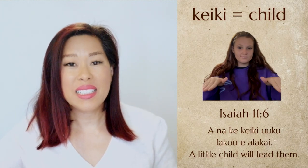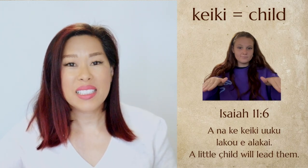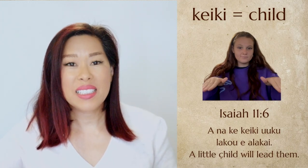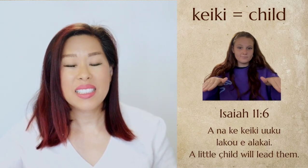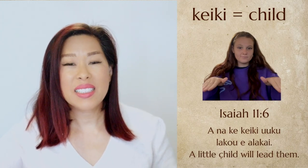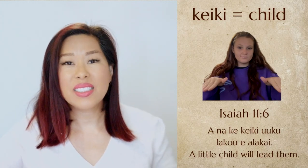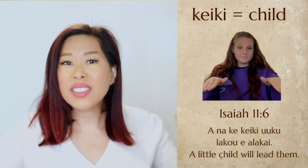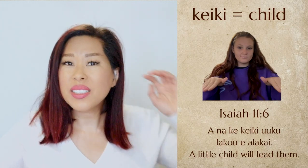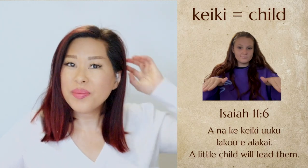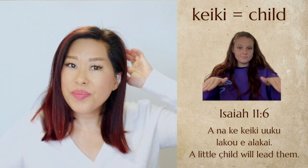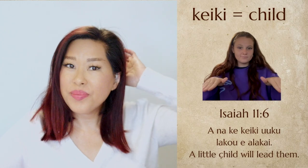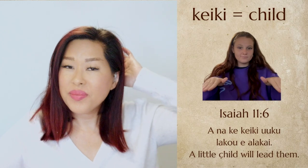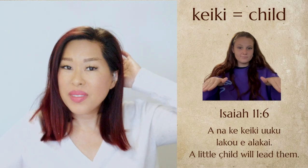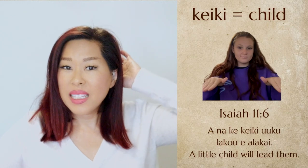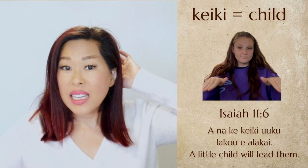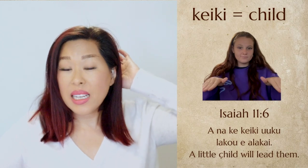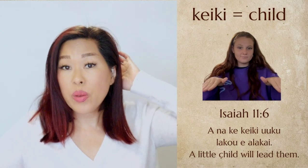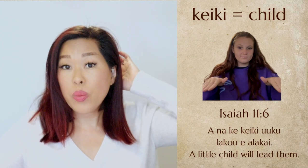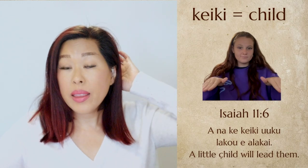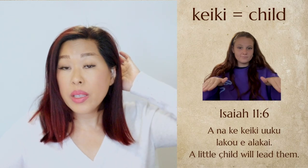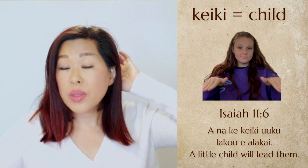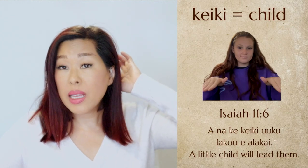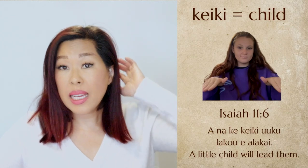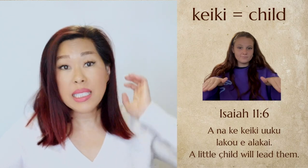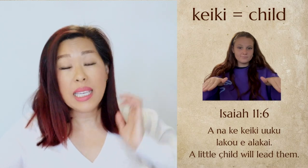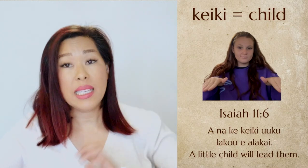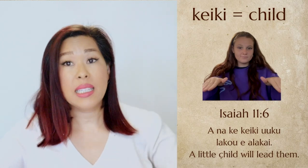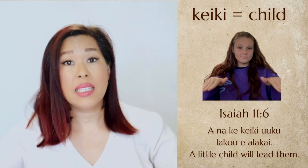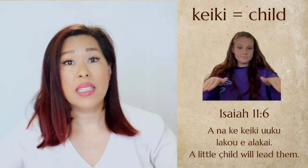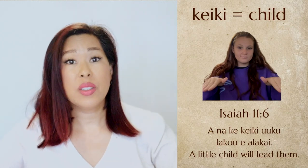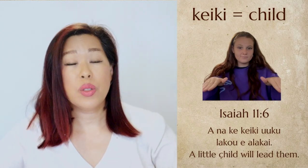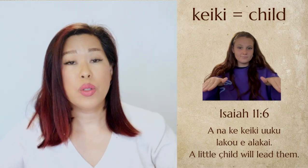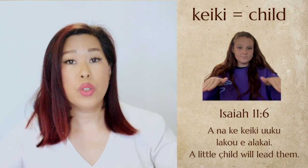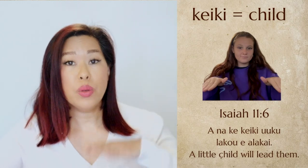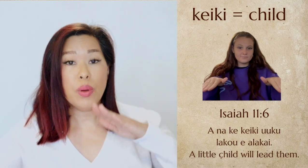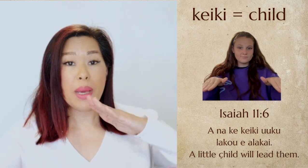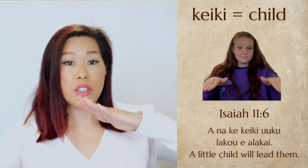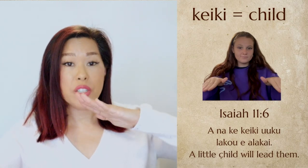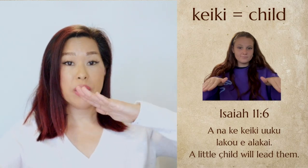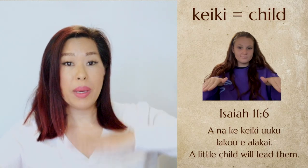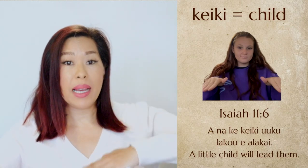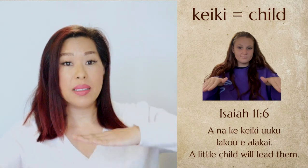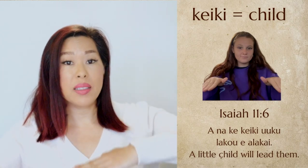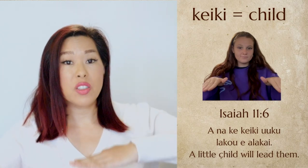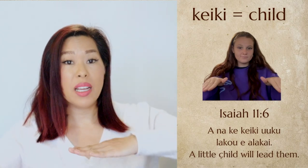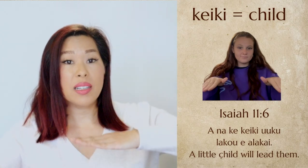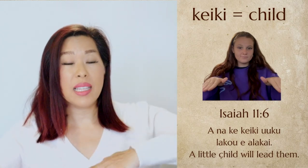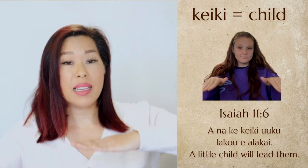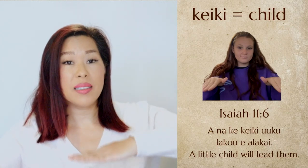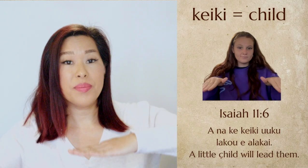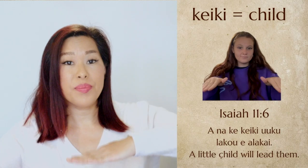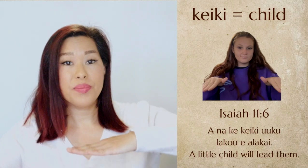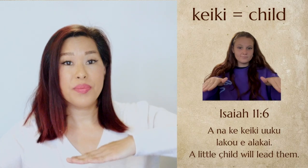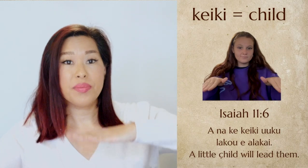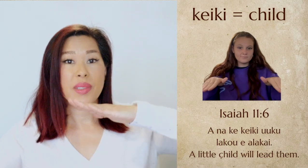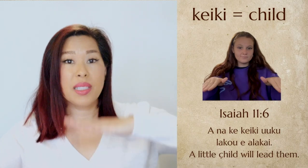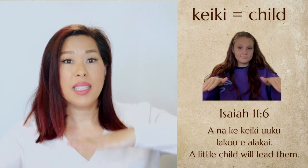Keiki. Good. Now, the way that you sign keiki is you do two imaginary pats on the child's